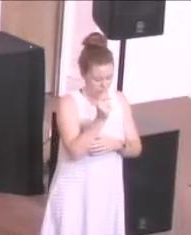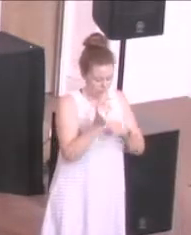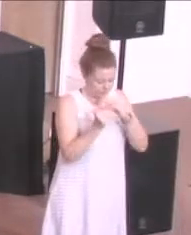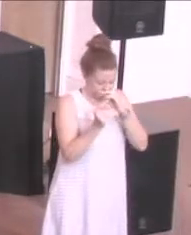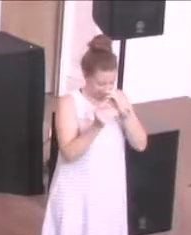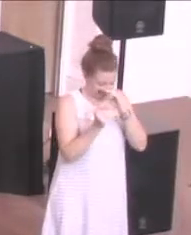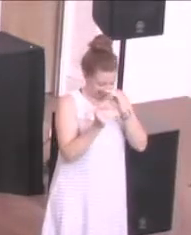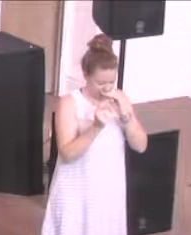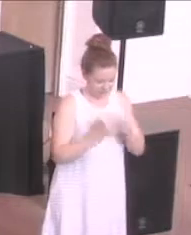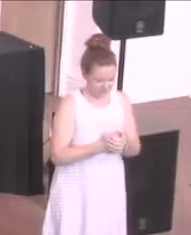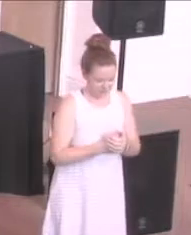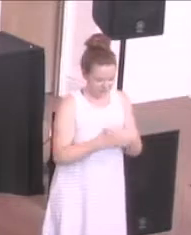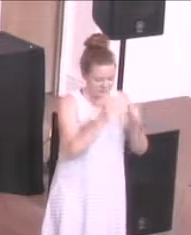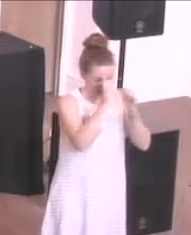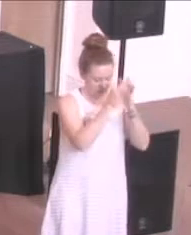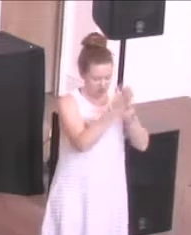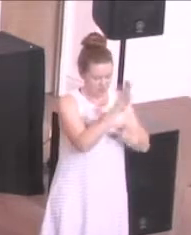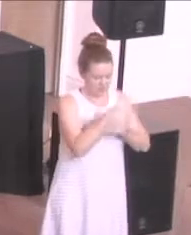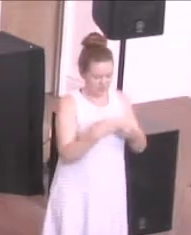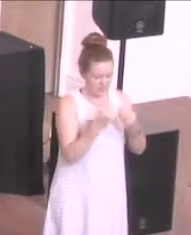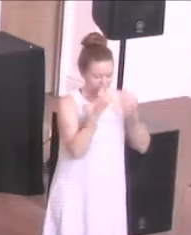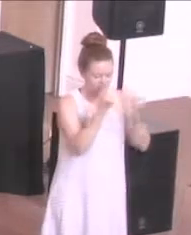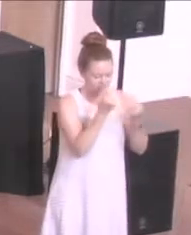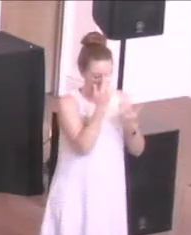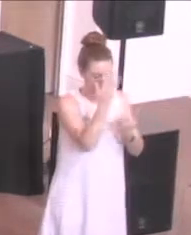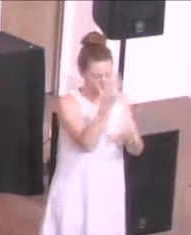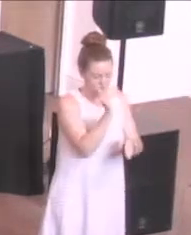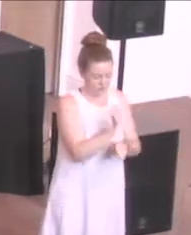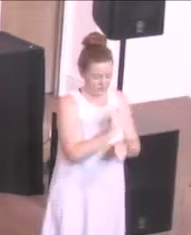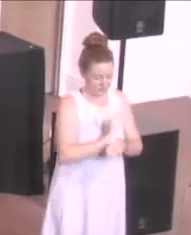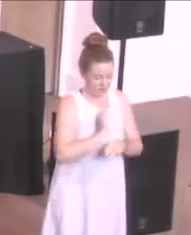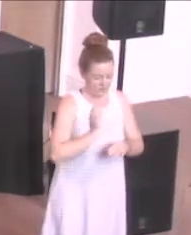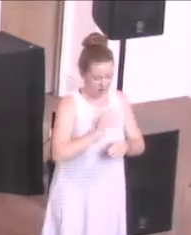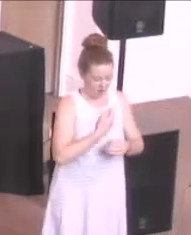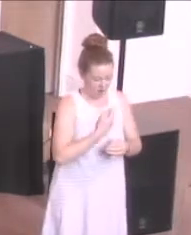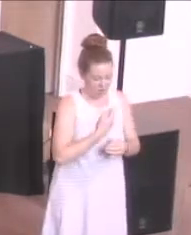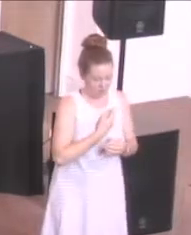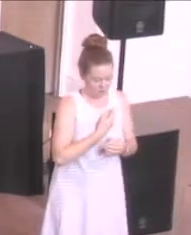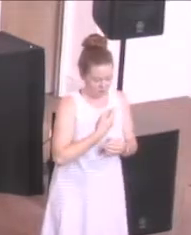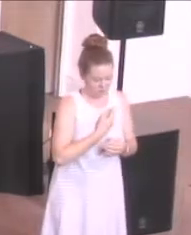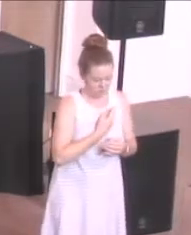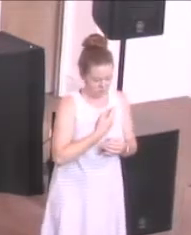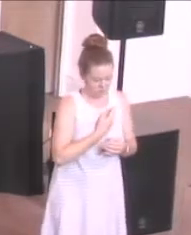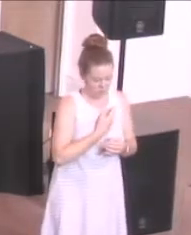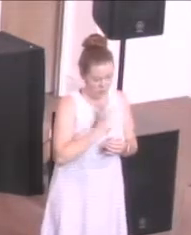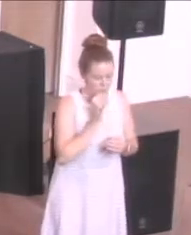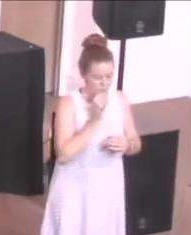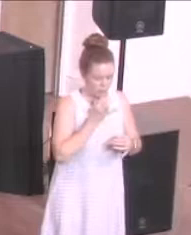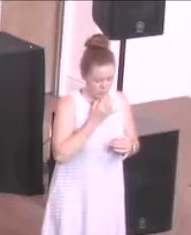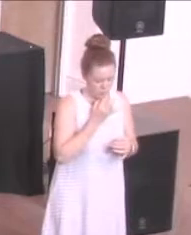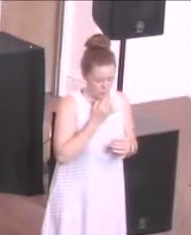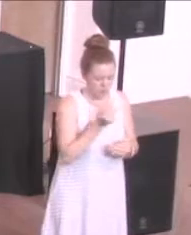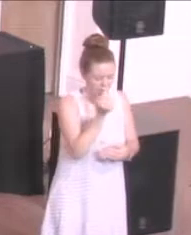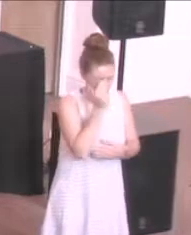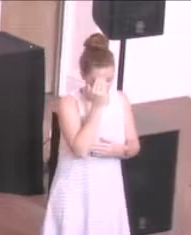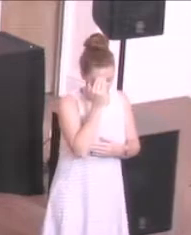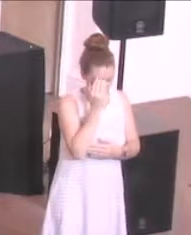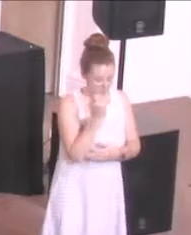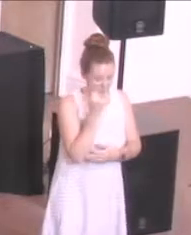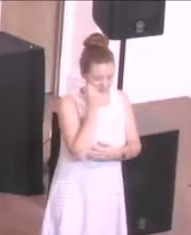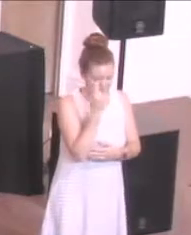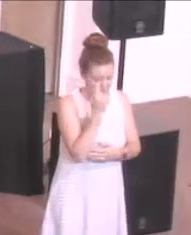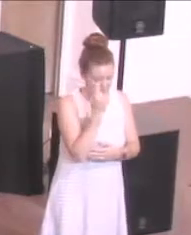So Father God, we're going to give you tonight our first fruits, knowing and understanding